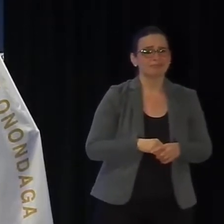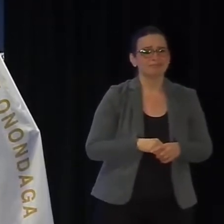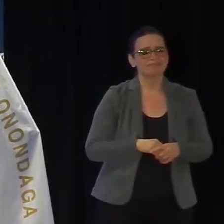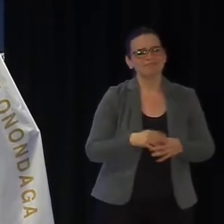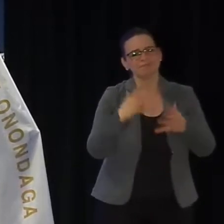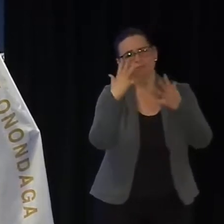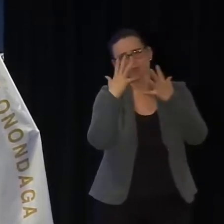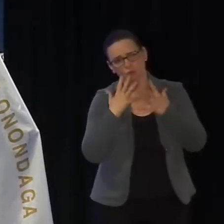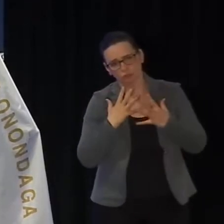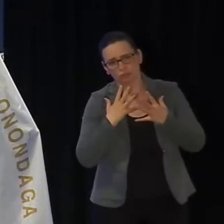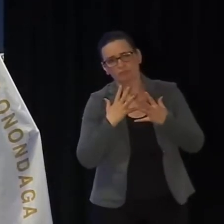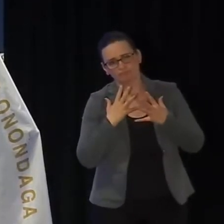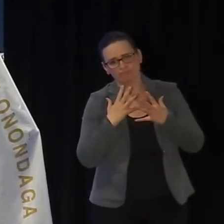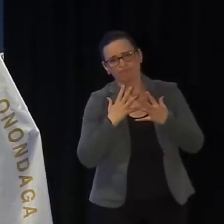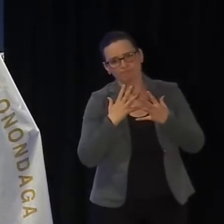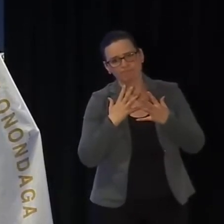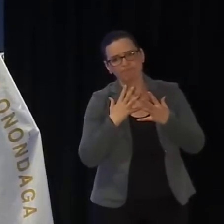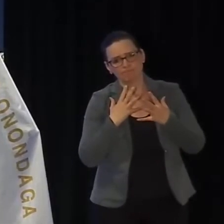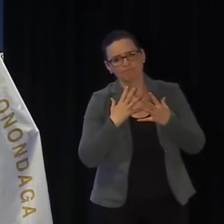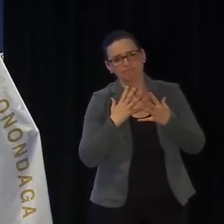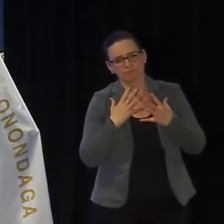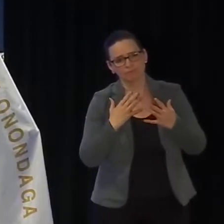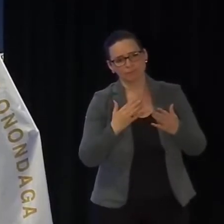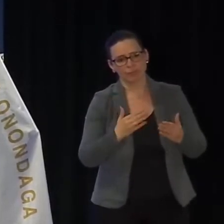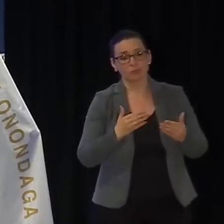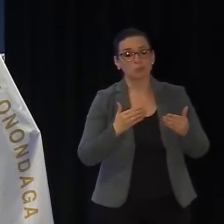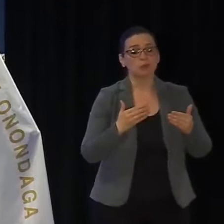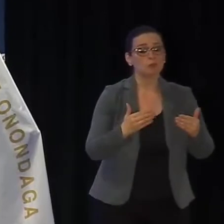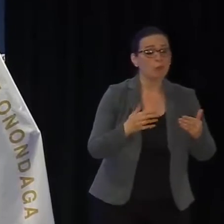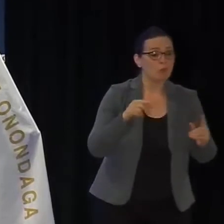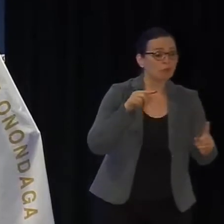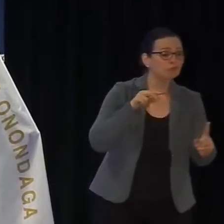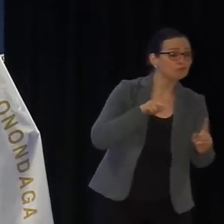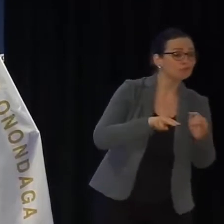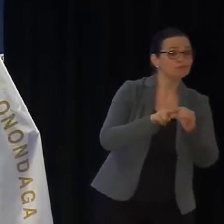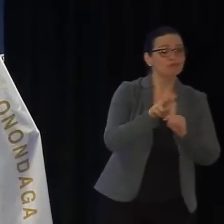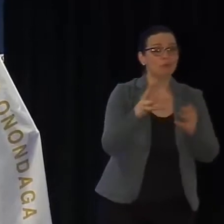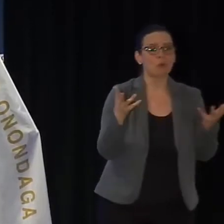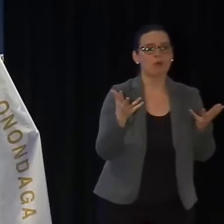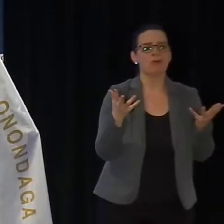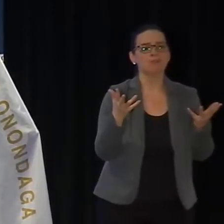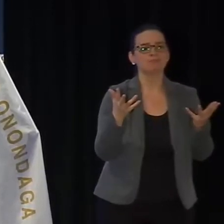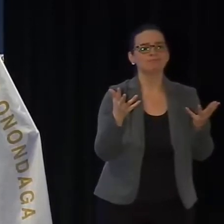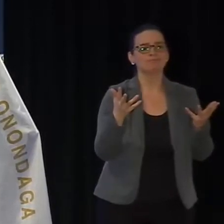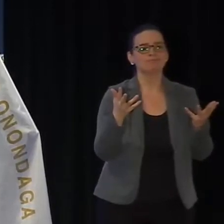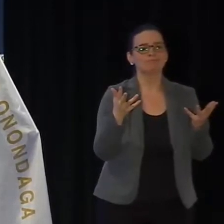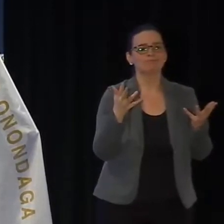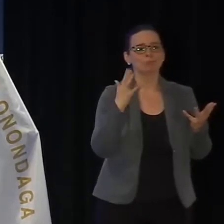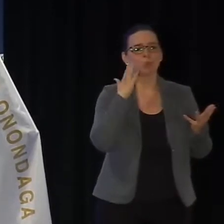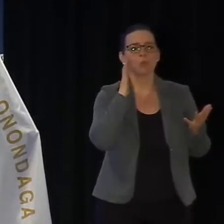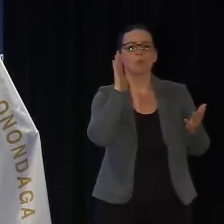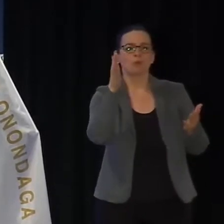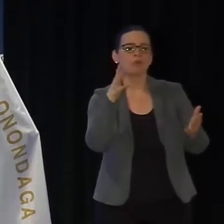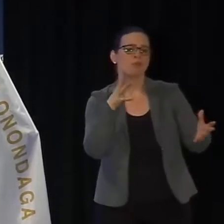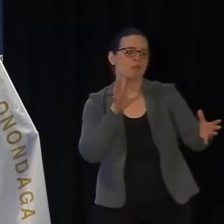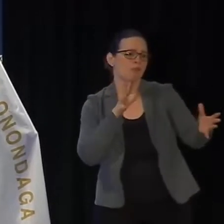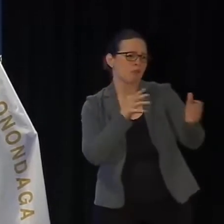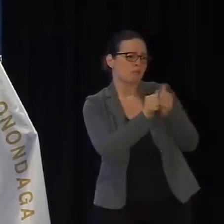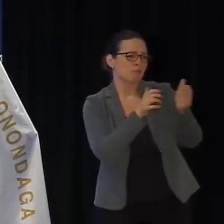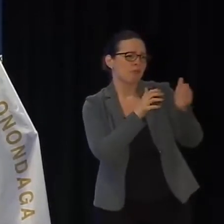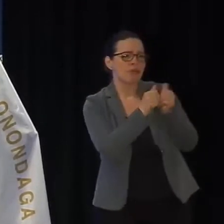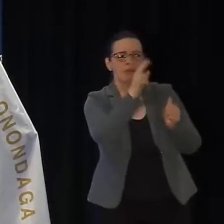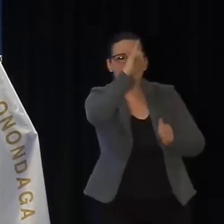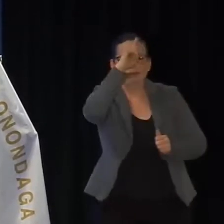Unfortunately, moving forward, at least for the immediate future, we'll update hospital data on Mondays. It's